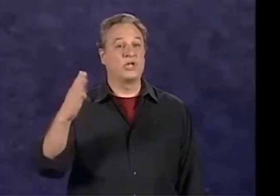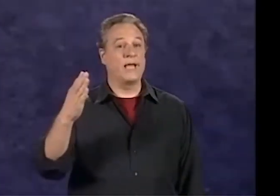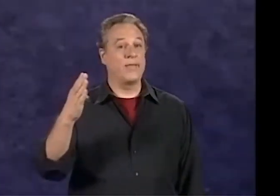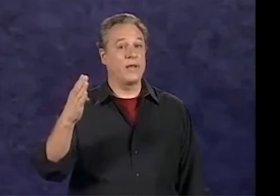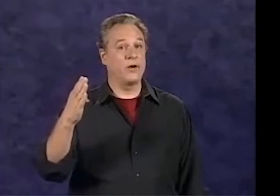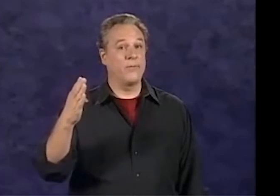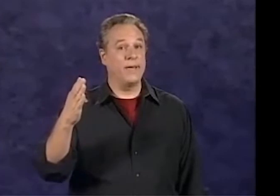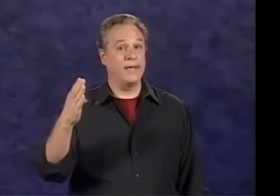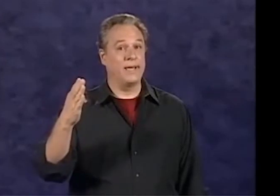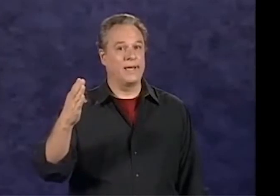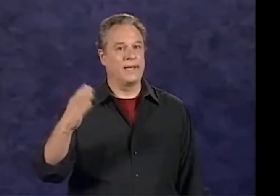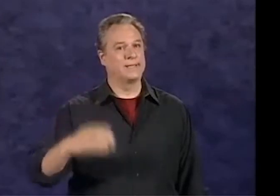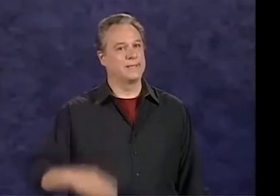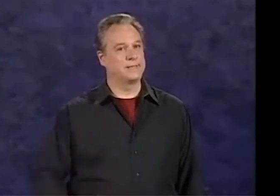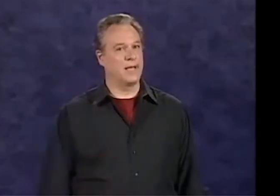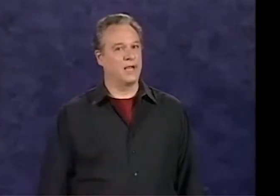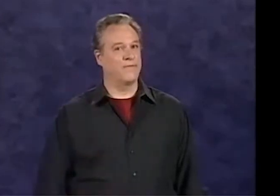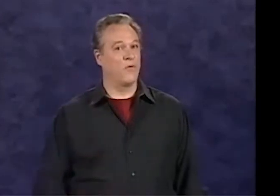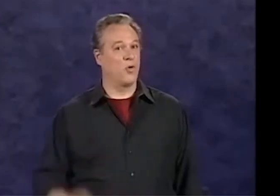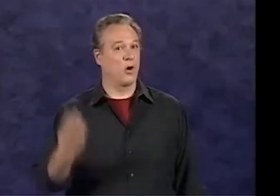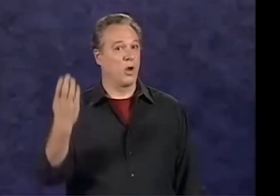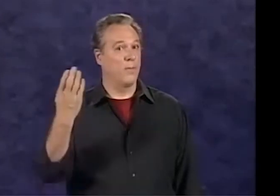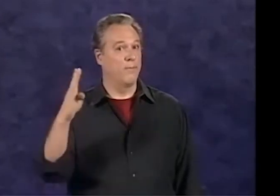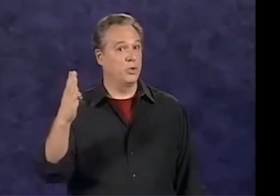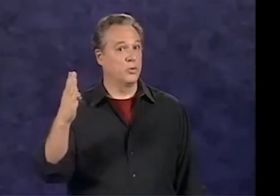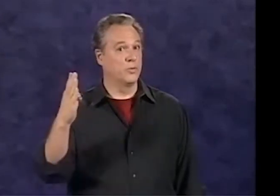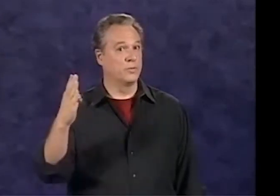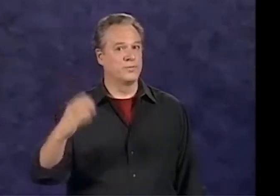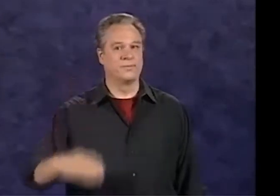Shaking the letter B is the sign for blue.